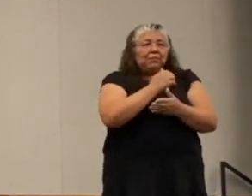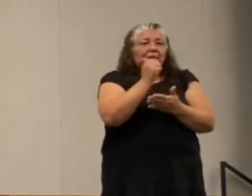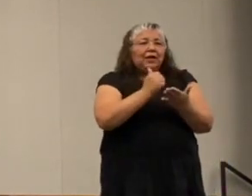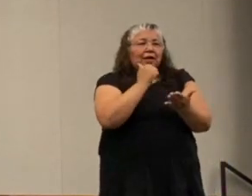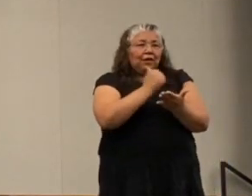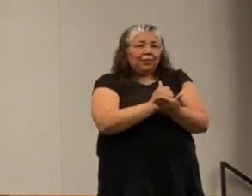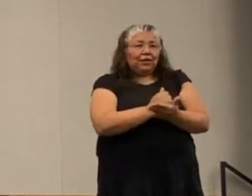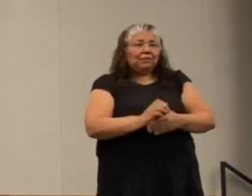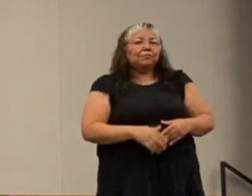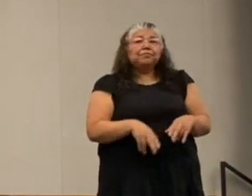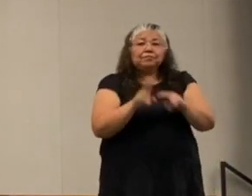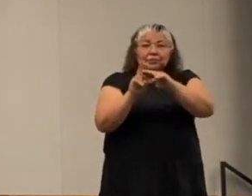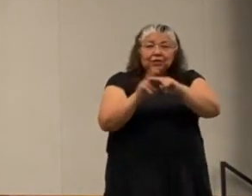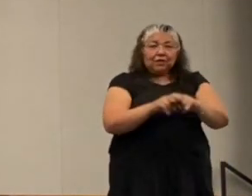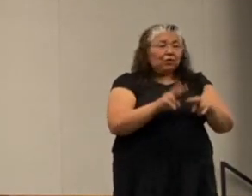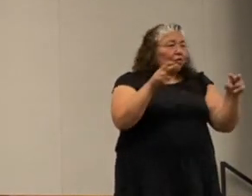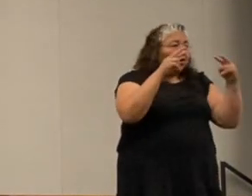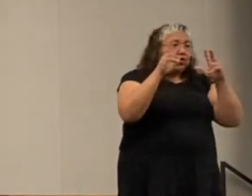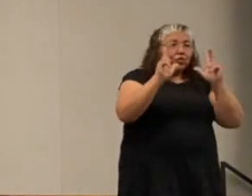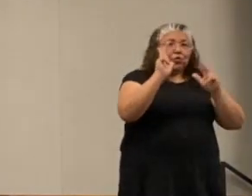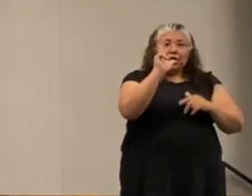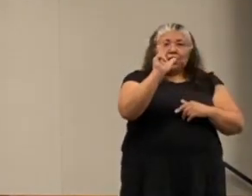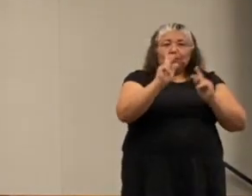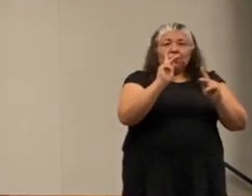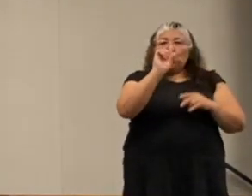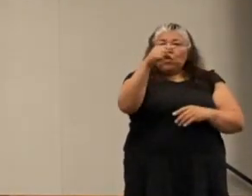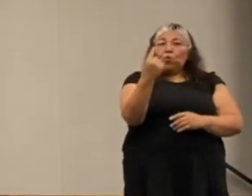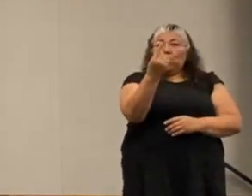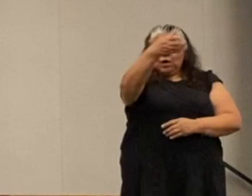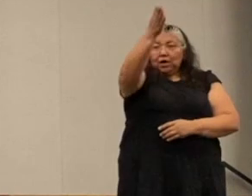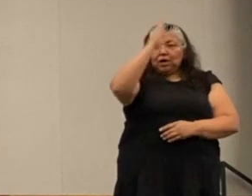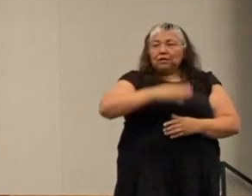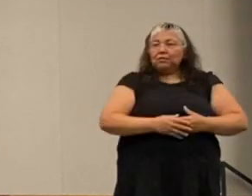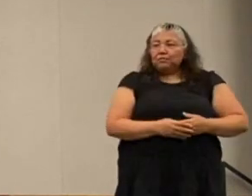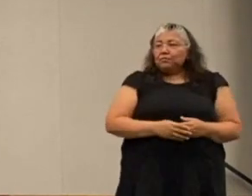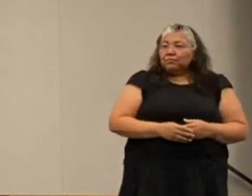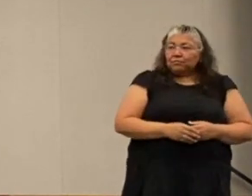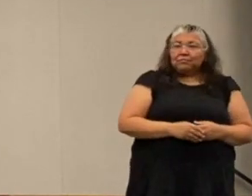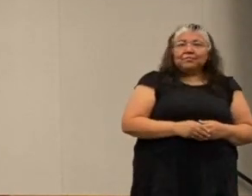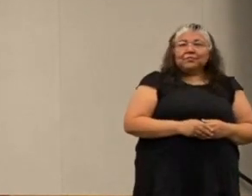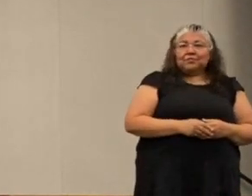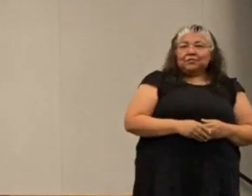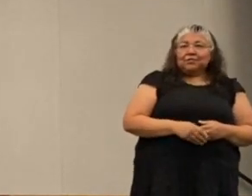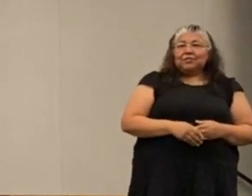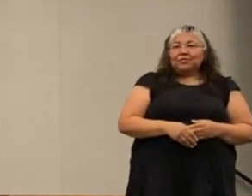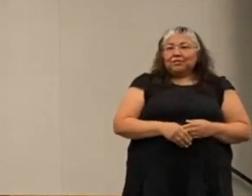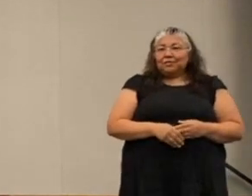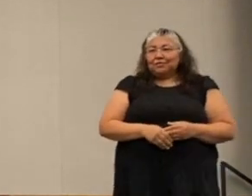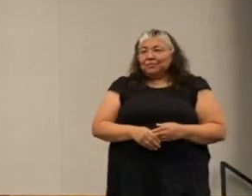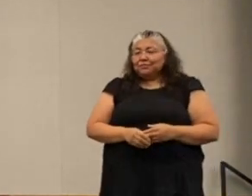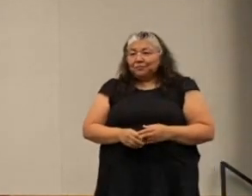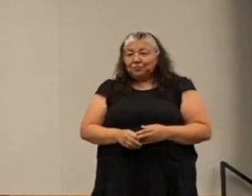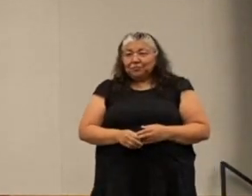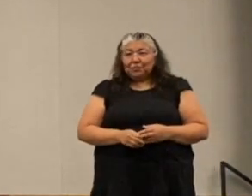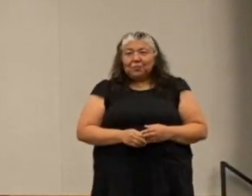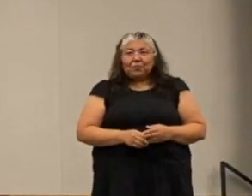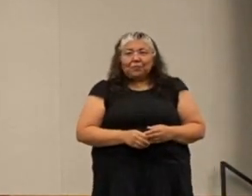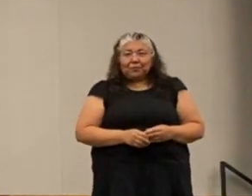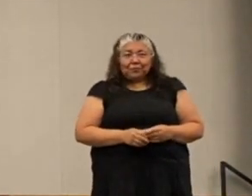Amen. As you sit down, turn to three people and say, there's only one God. There's only one God. There's only one God. There's only one